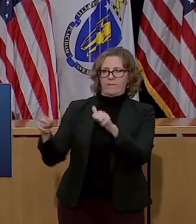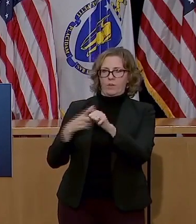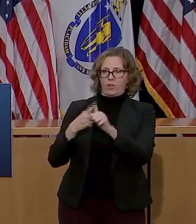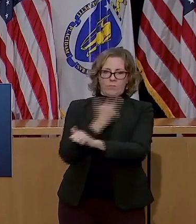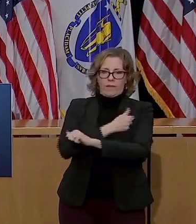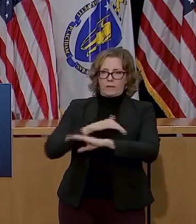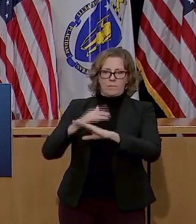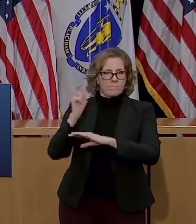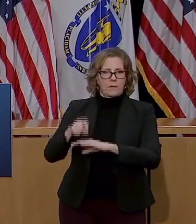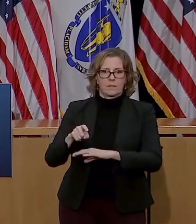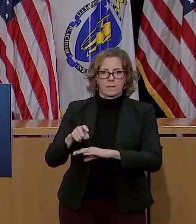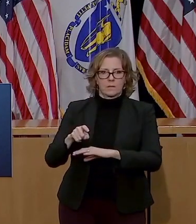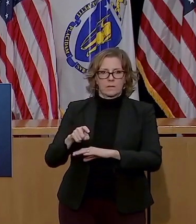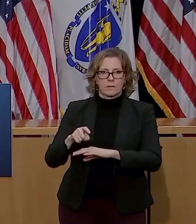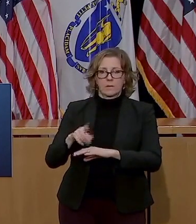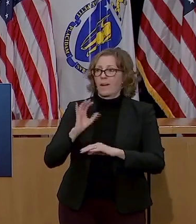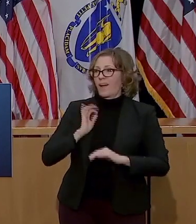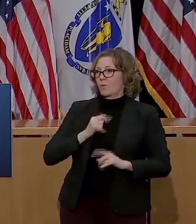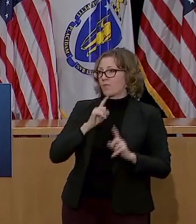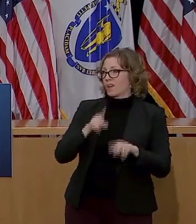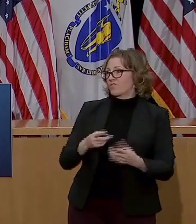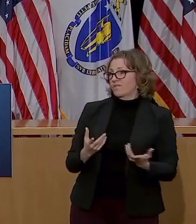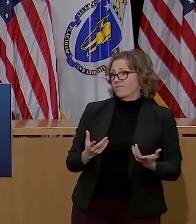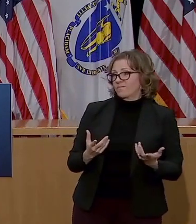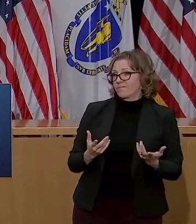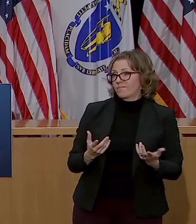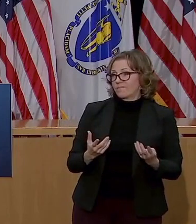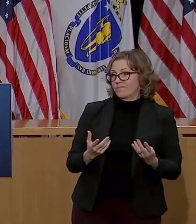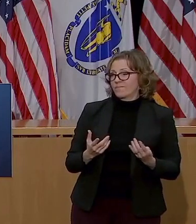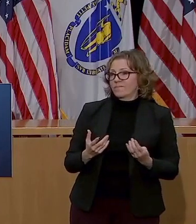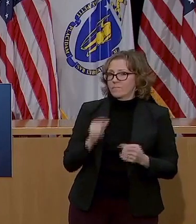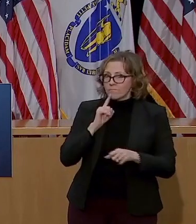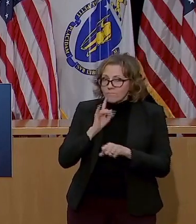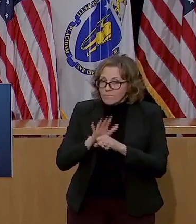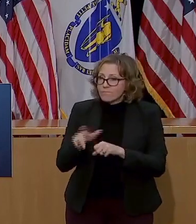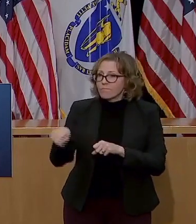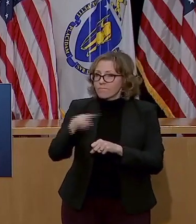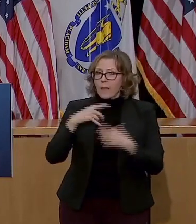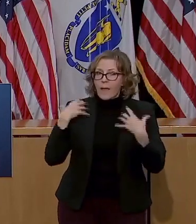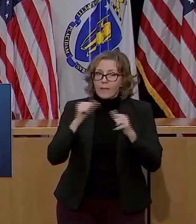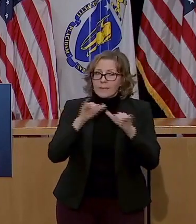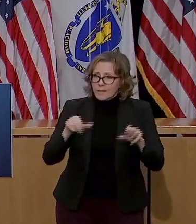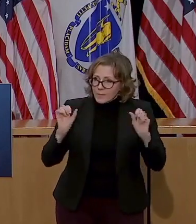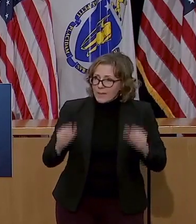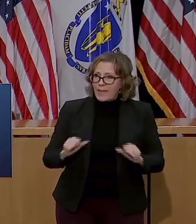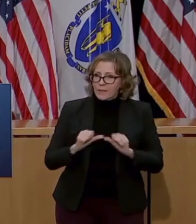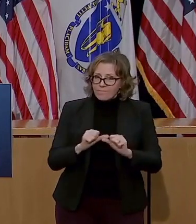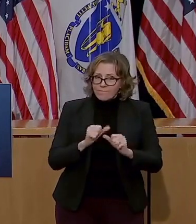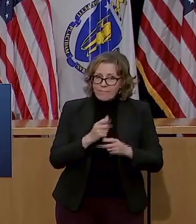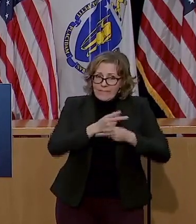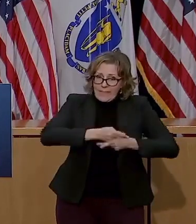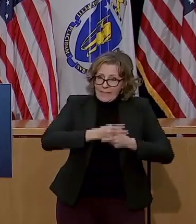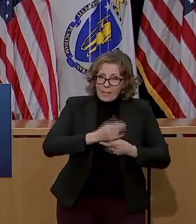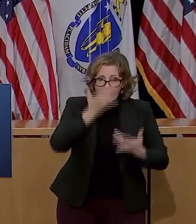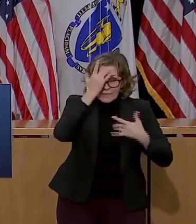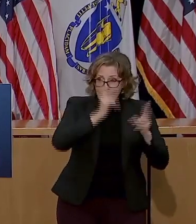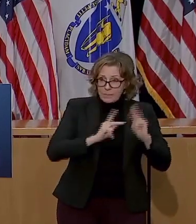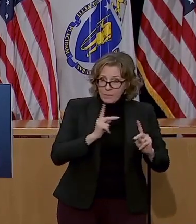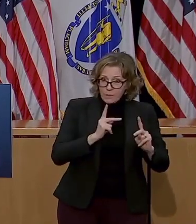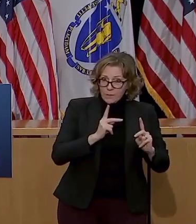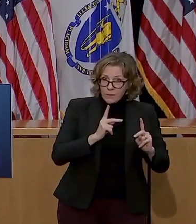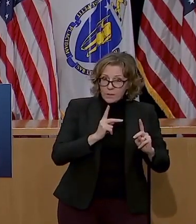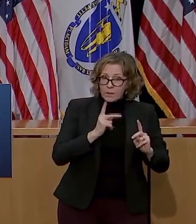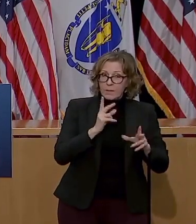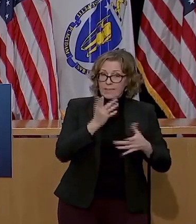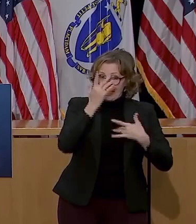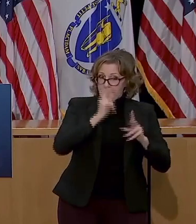be able to serve the people who are going to be dealing with COVID and continue to be able to serve the people who need